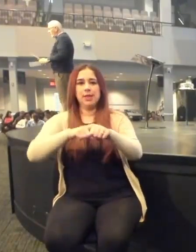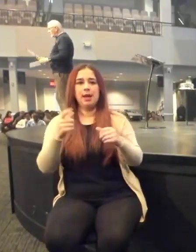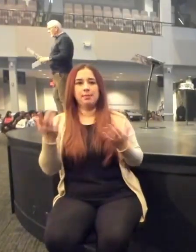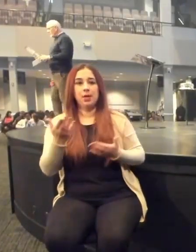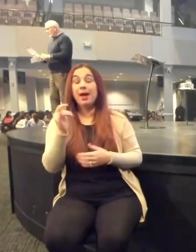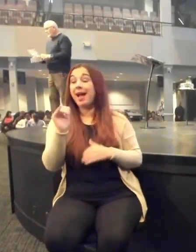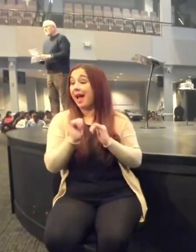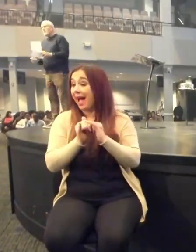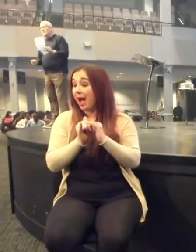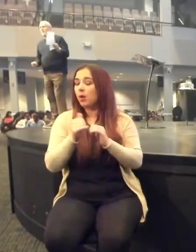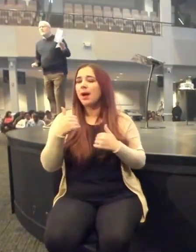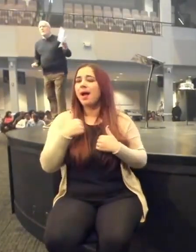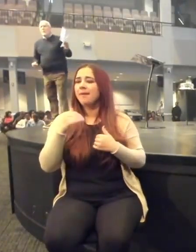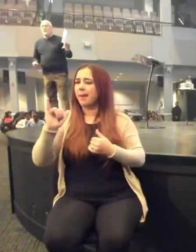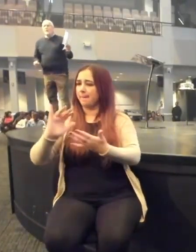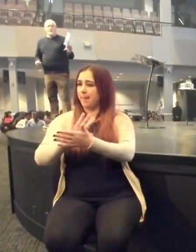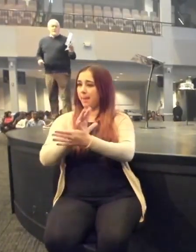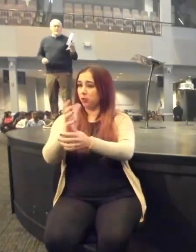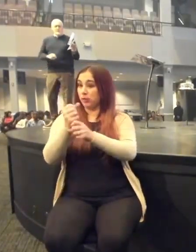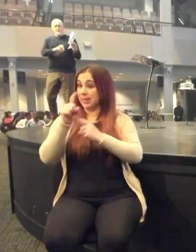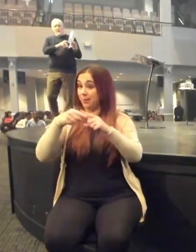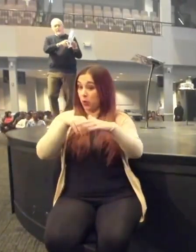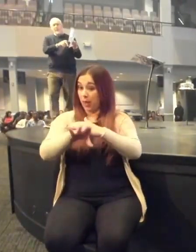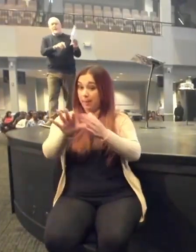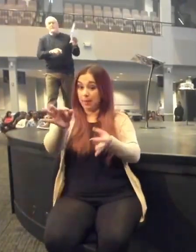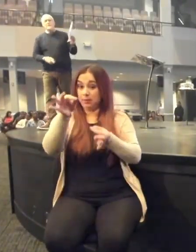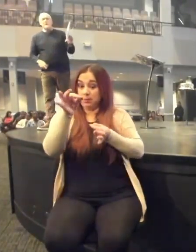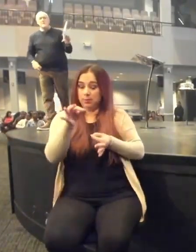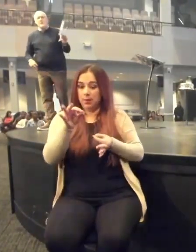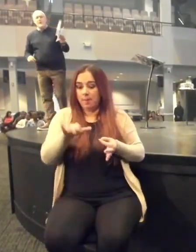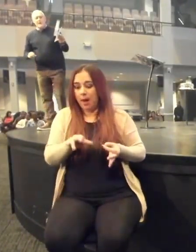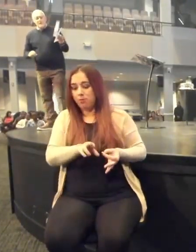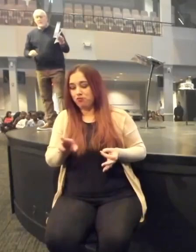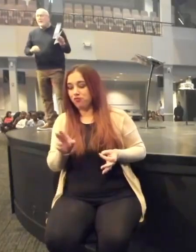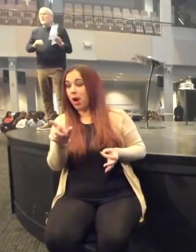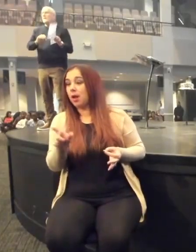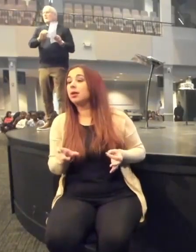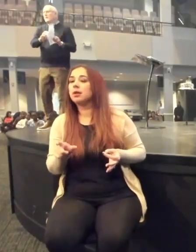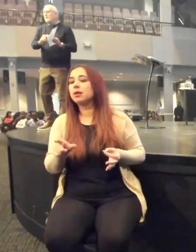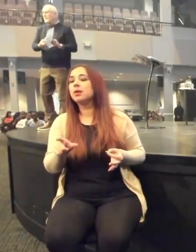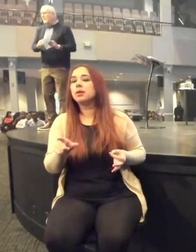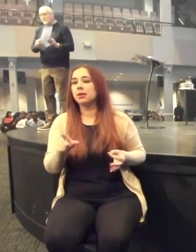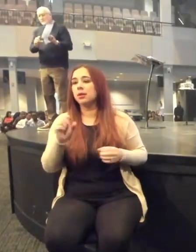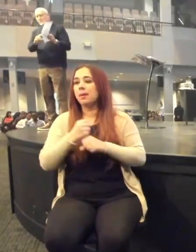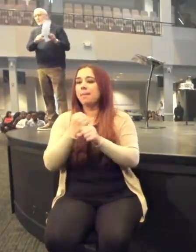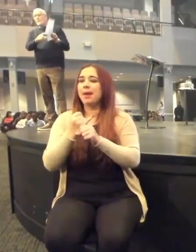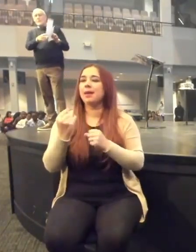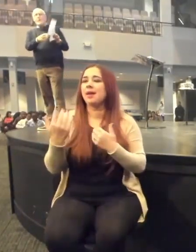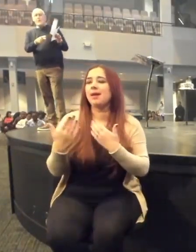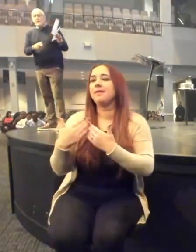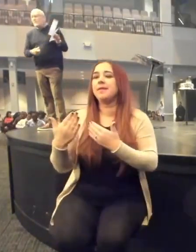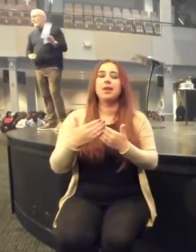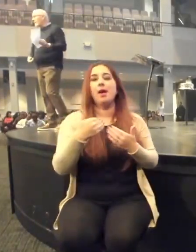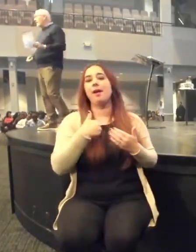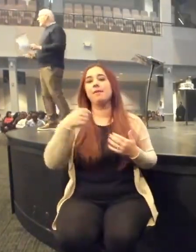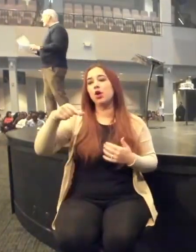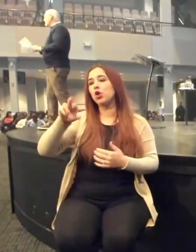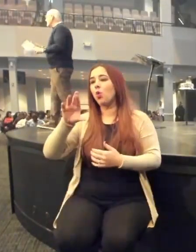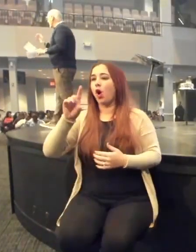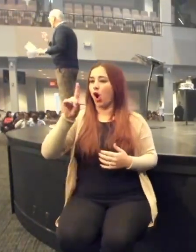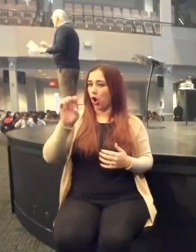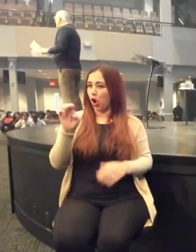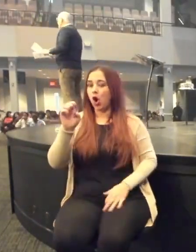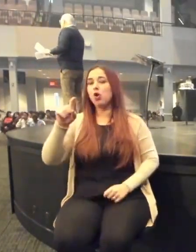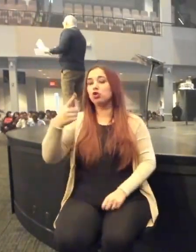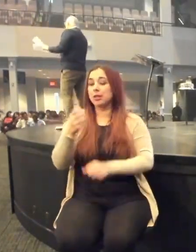here at our church is we give you this little bulletin on the way in. You're going to see the bottom right-hand section. To make it convenient for you, there's a simple QR code right there. And all you have